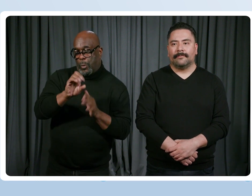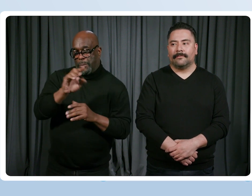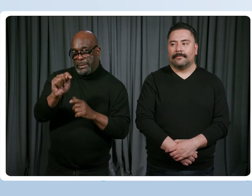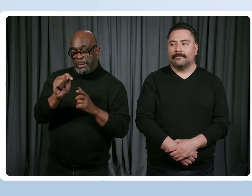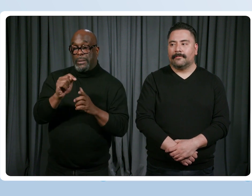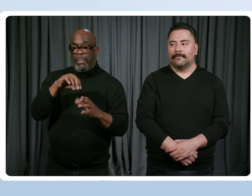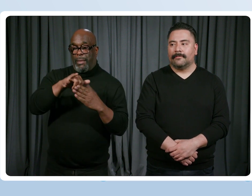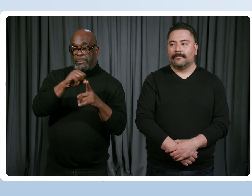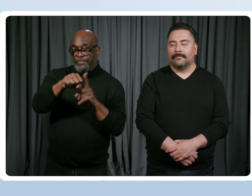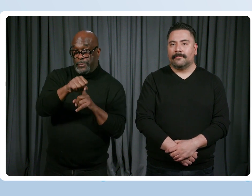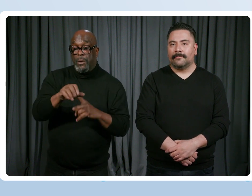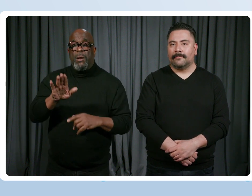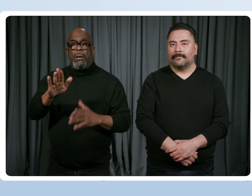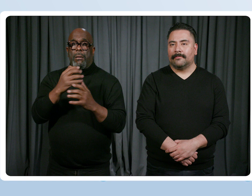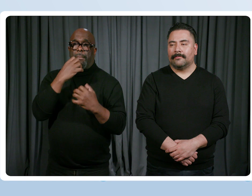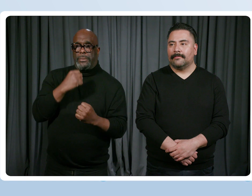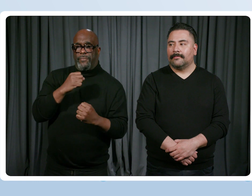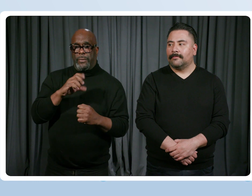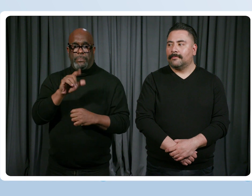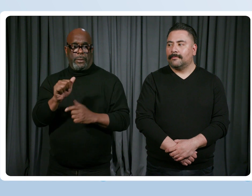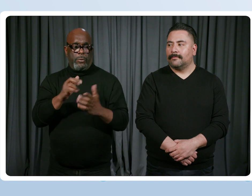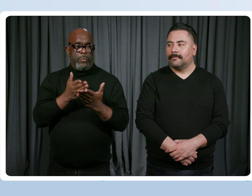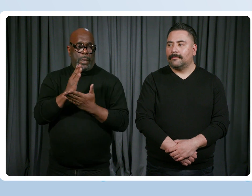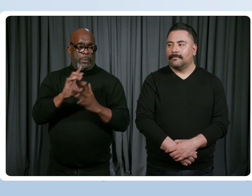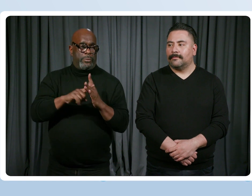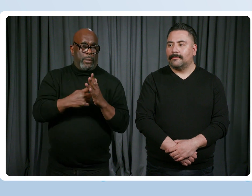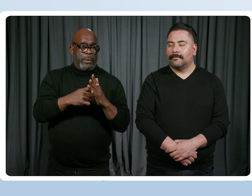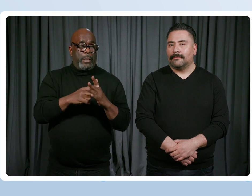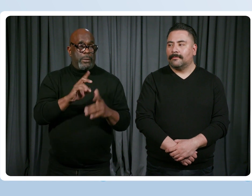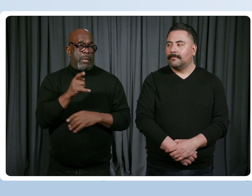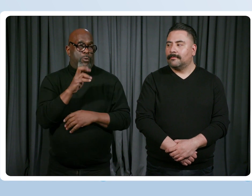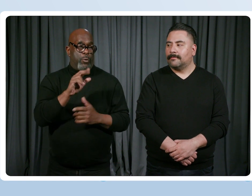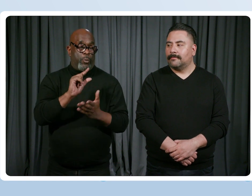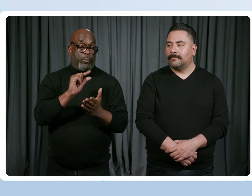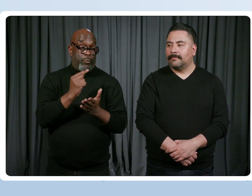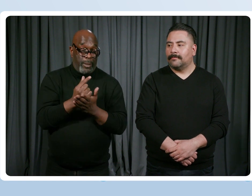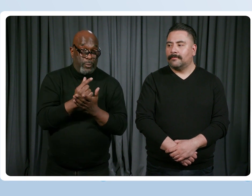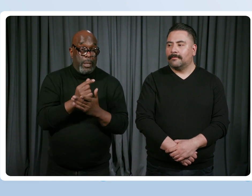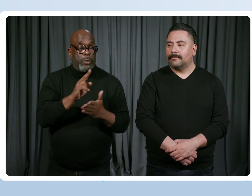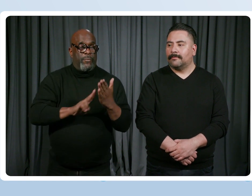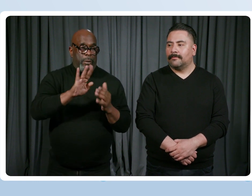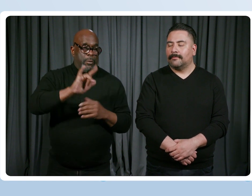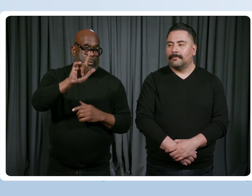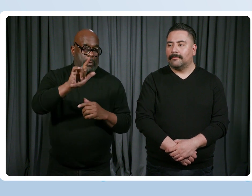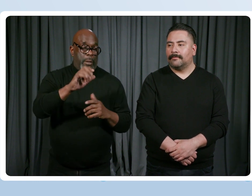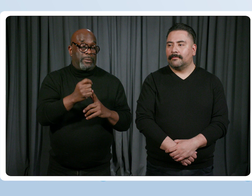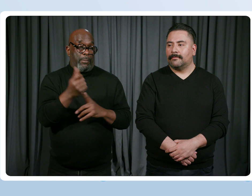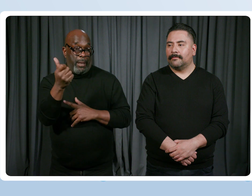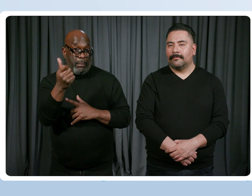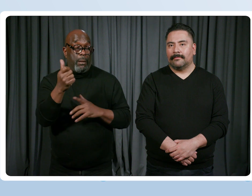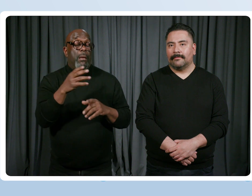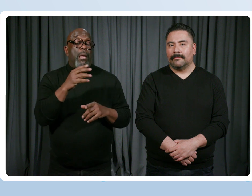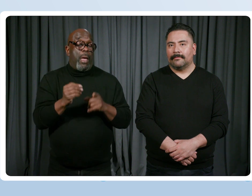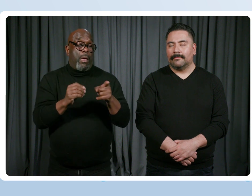Claire's passion for disability rights started as an undergraduate at the University of Illinois at Urbana-Champaign, and her non-traditional